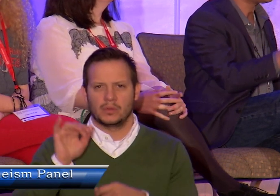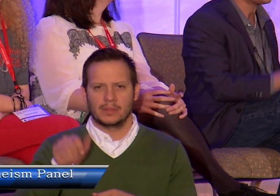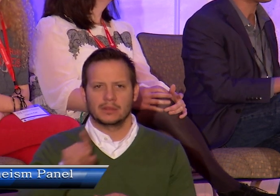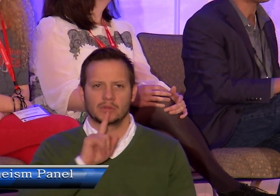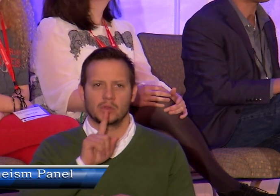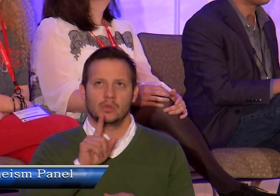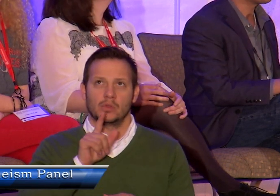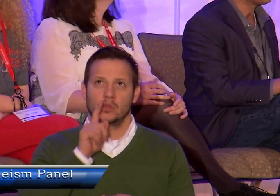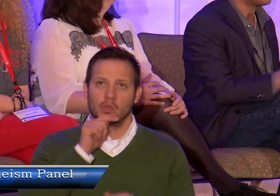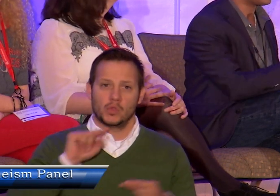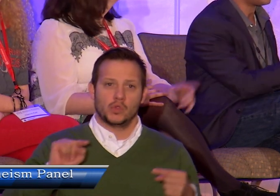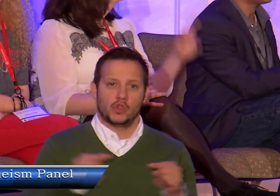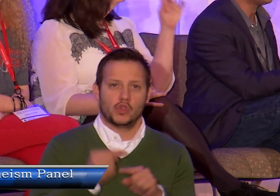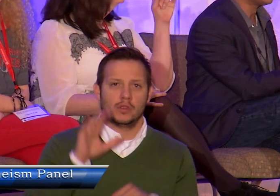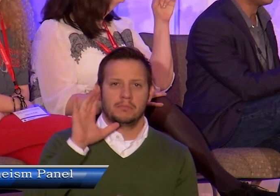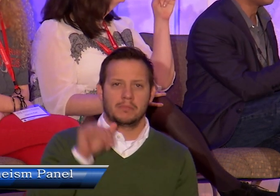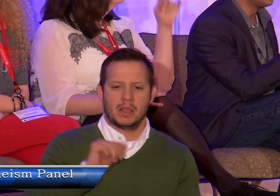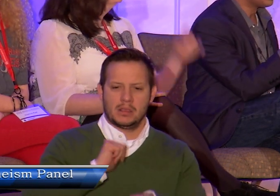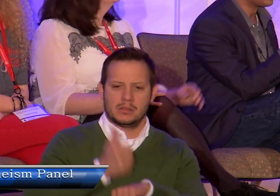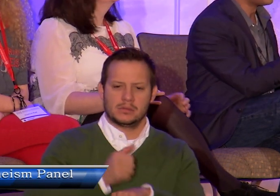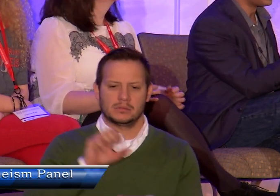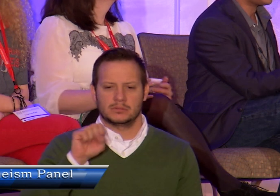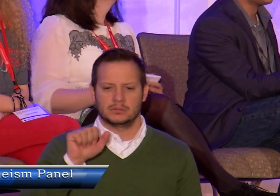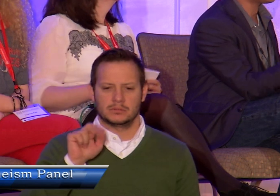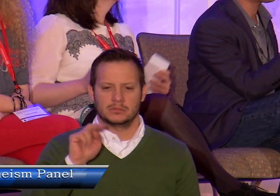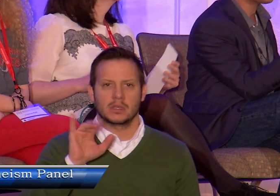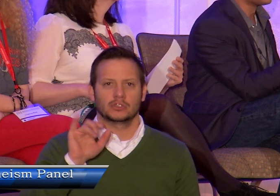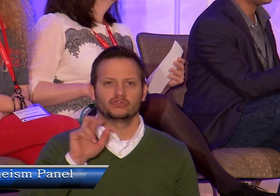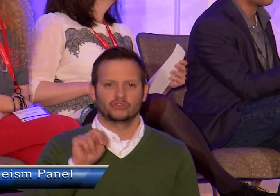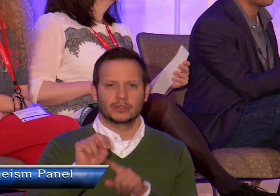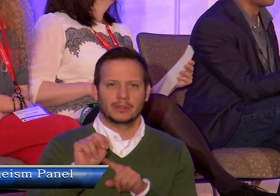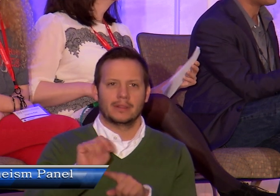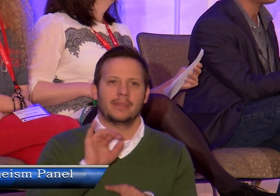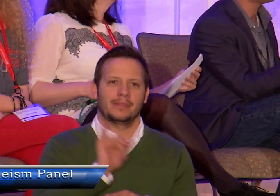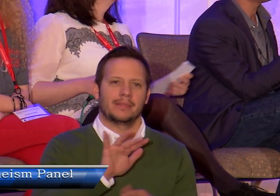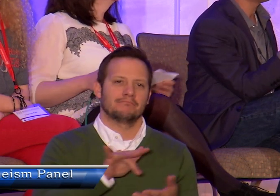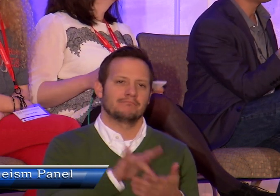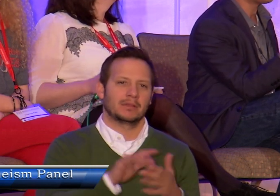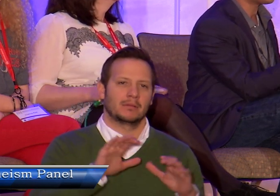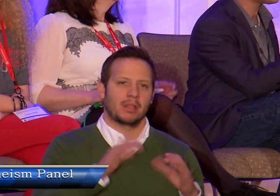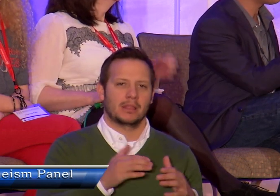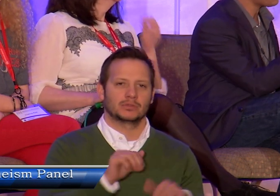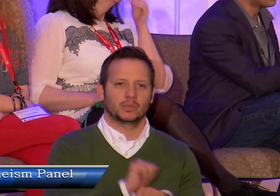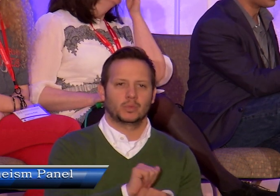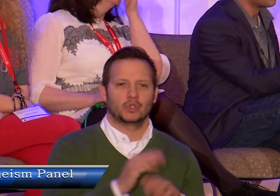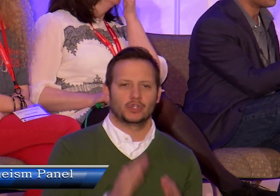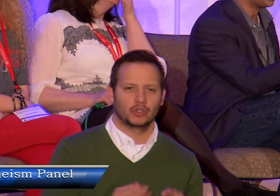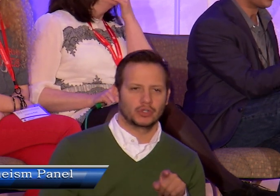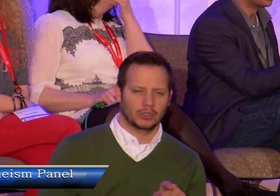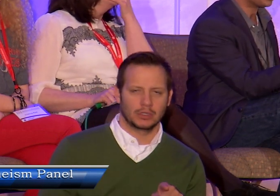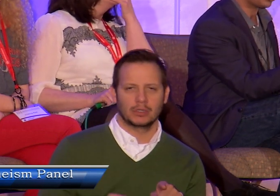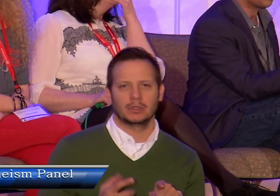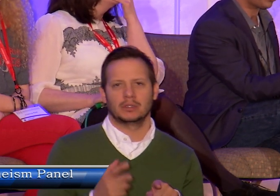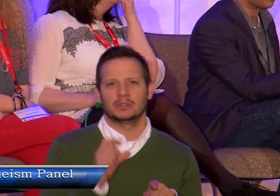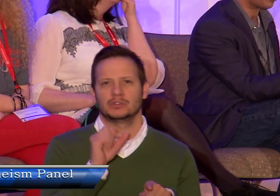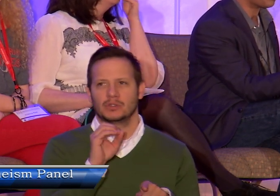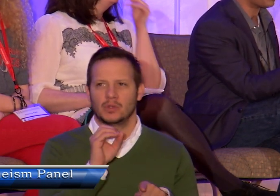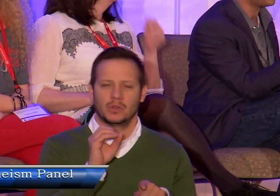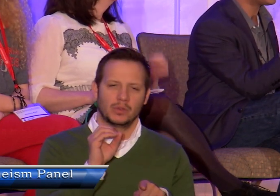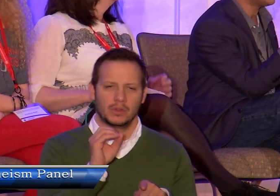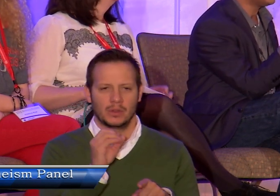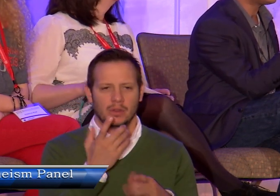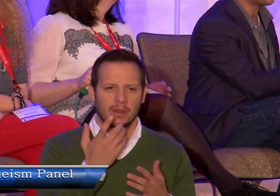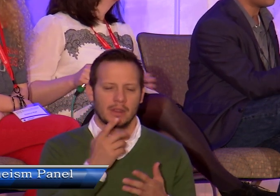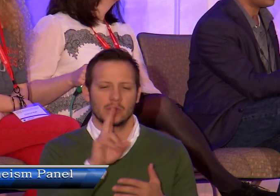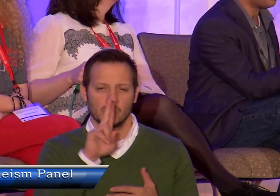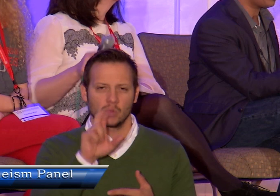the sanctions. But I do believe that the United States can support, whether it's through government or through